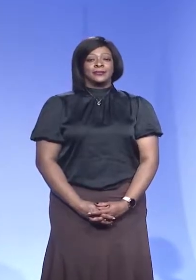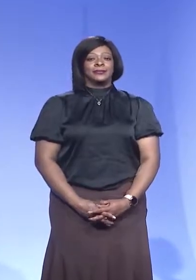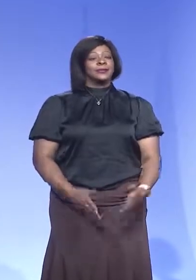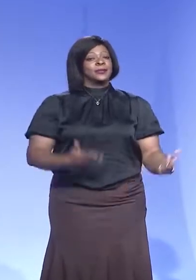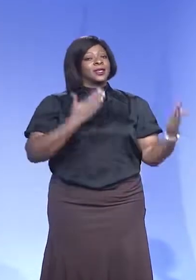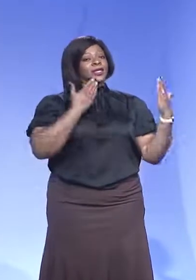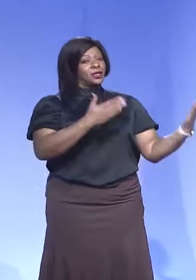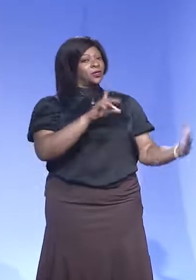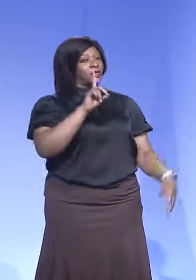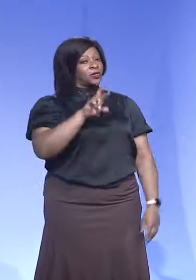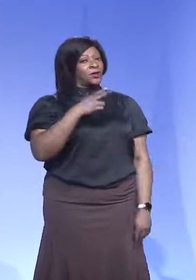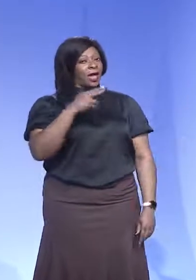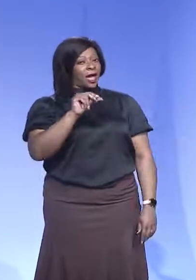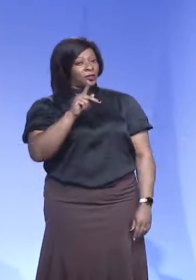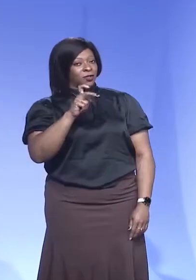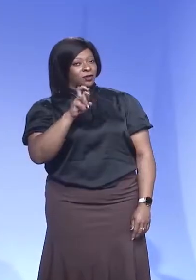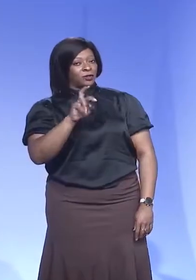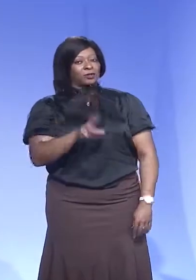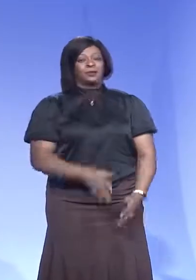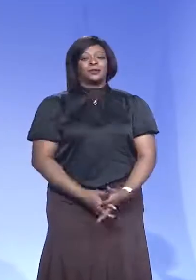Thank you, Dr. Haushalter.